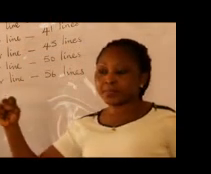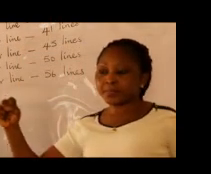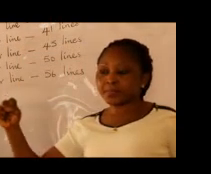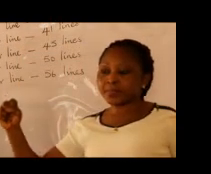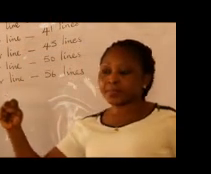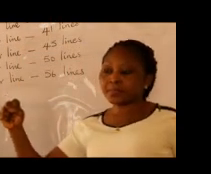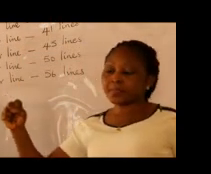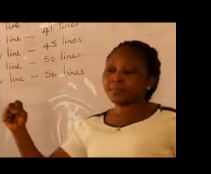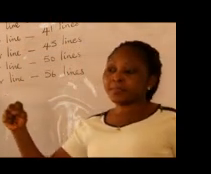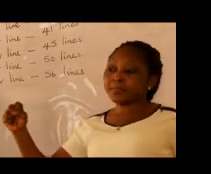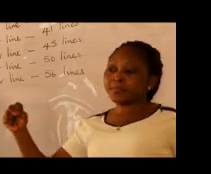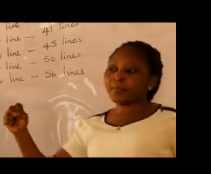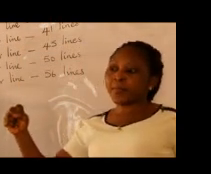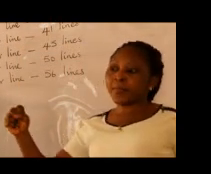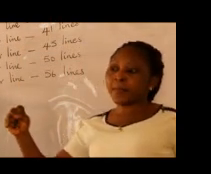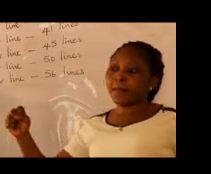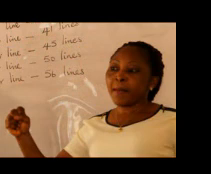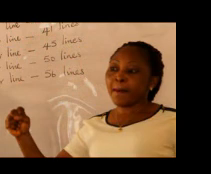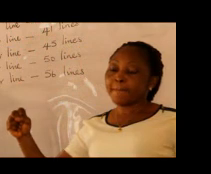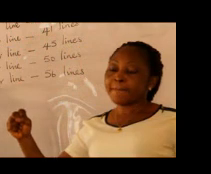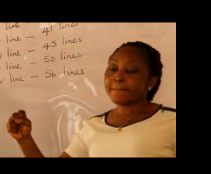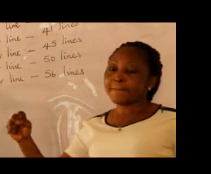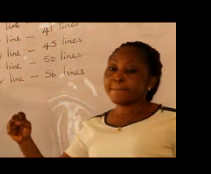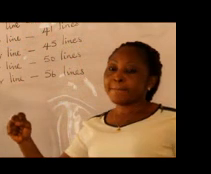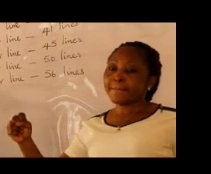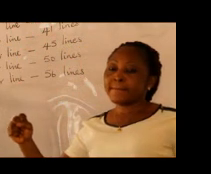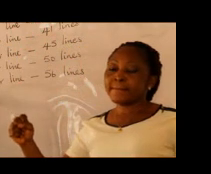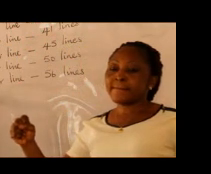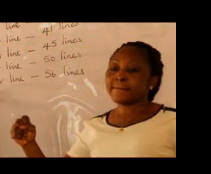if you are writing 7 words